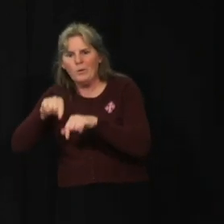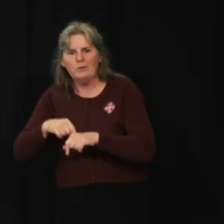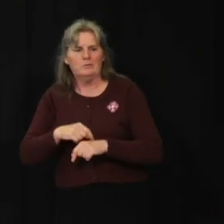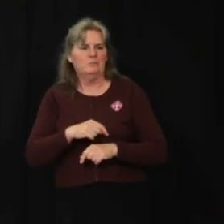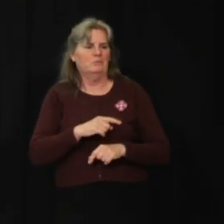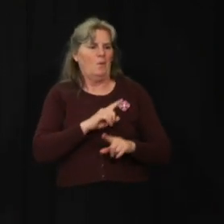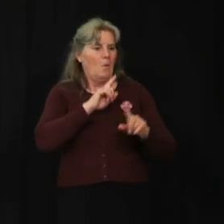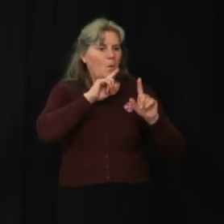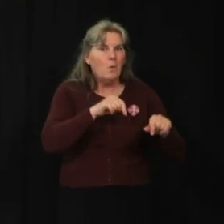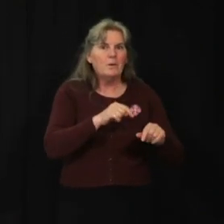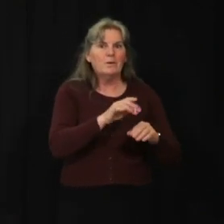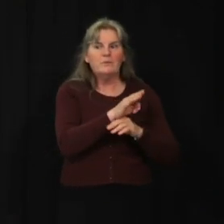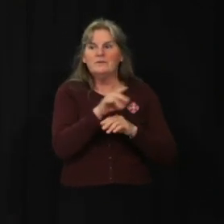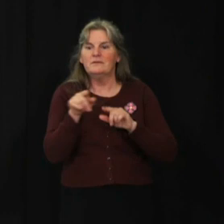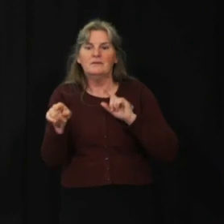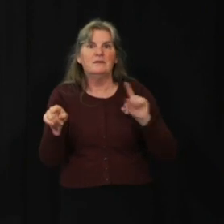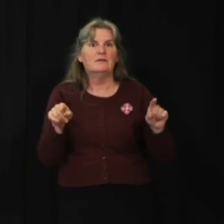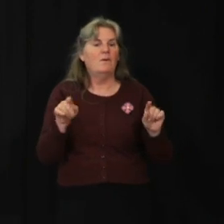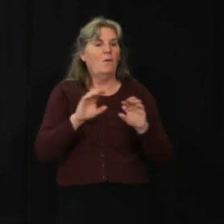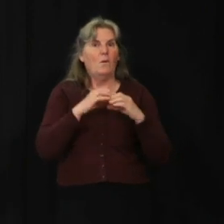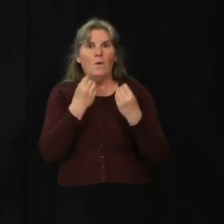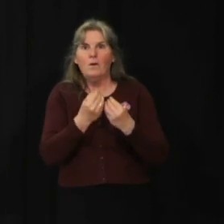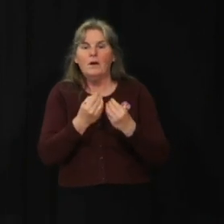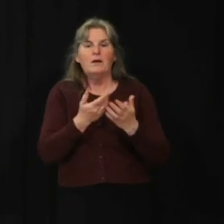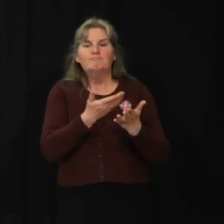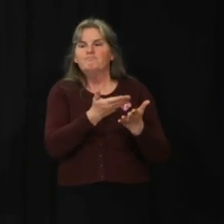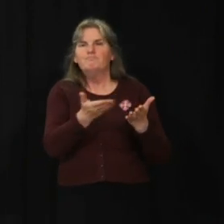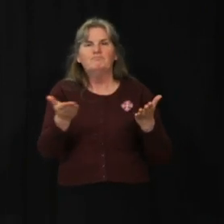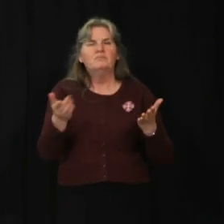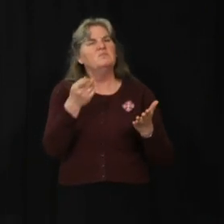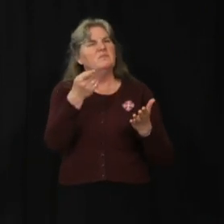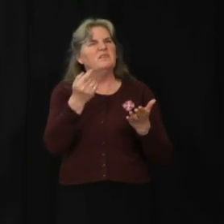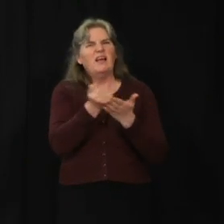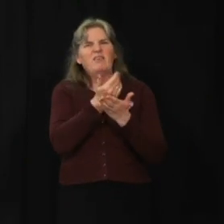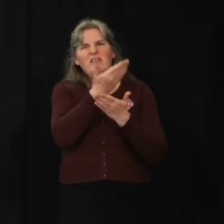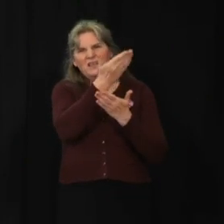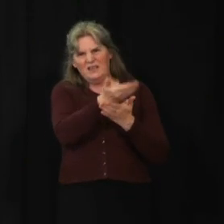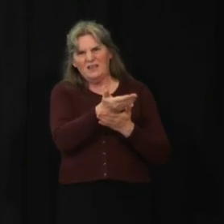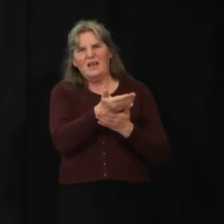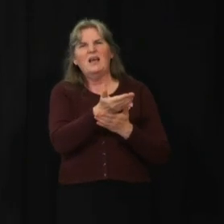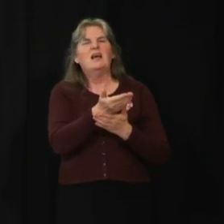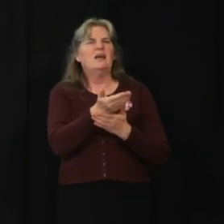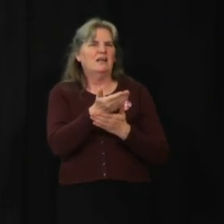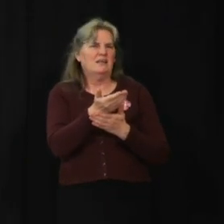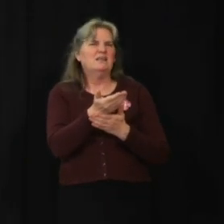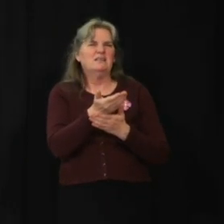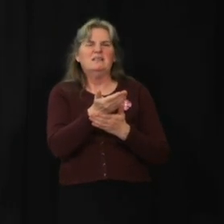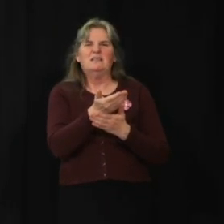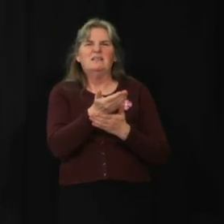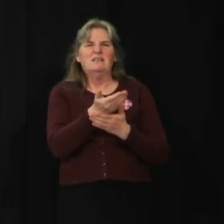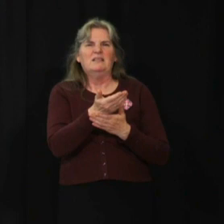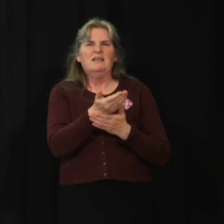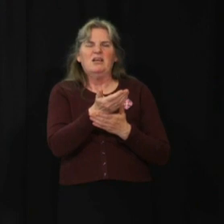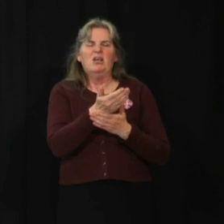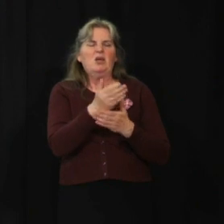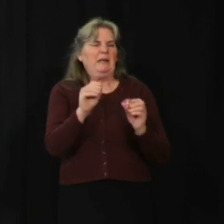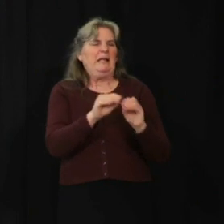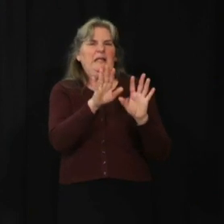reopen soon, or one that was mandated to shut down, your lanes, I guess we can say, are all going to be very